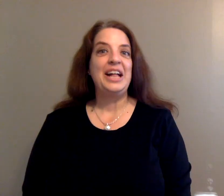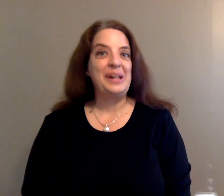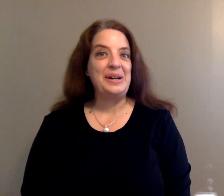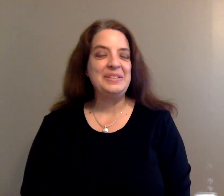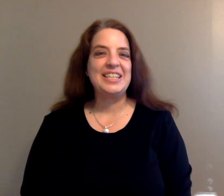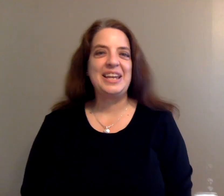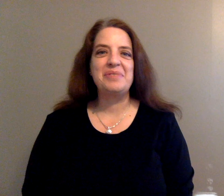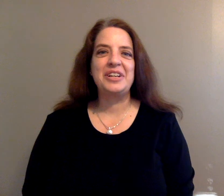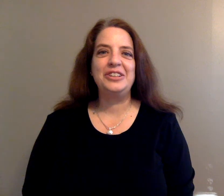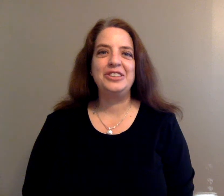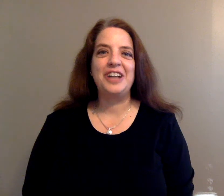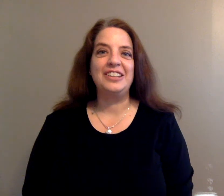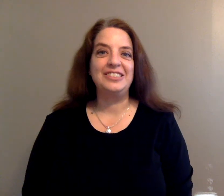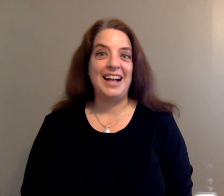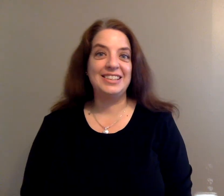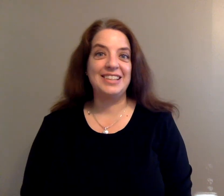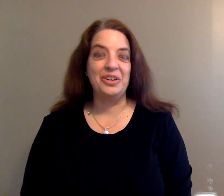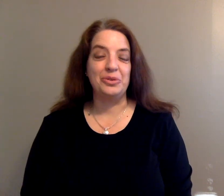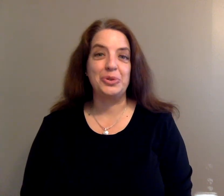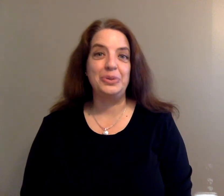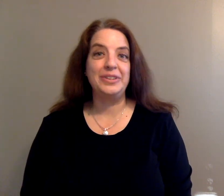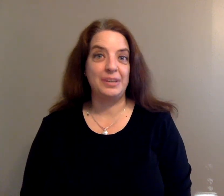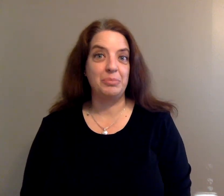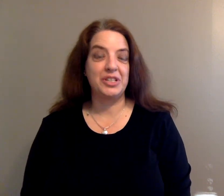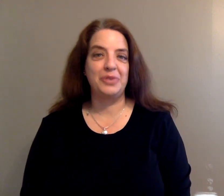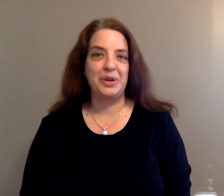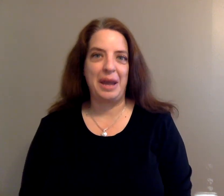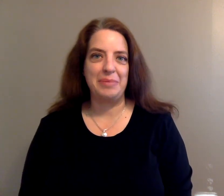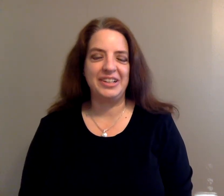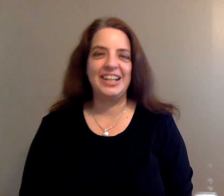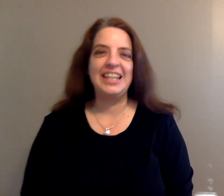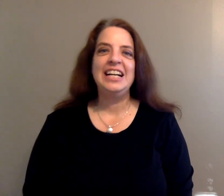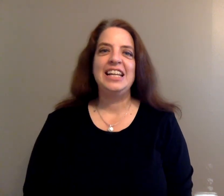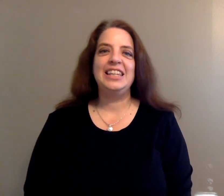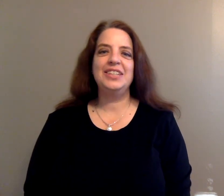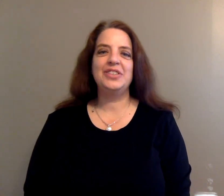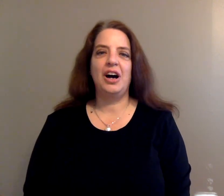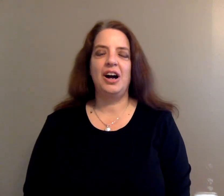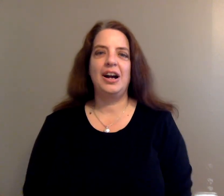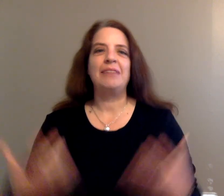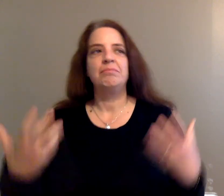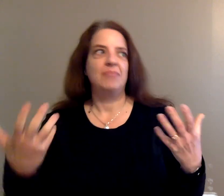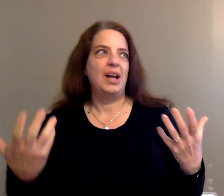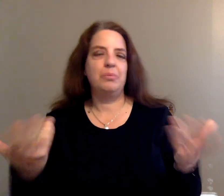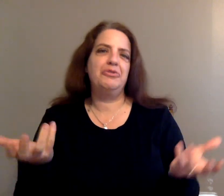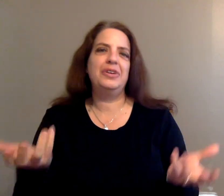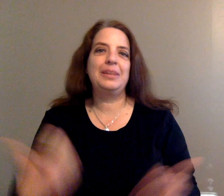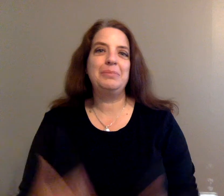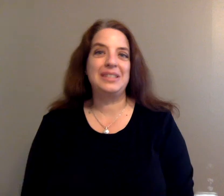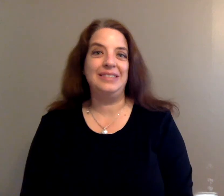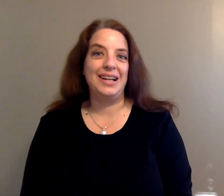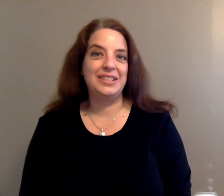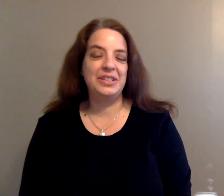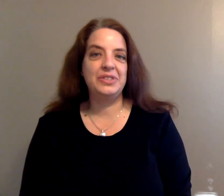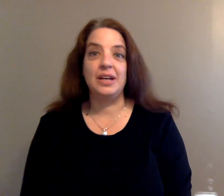Hello, today we're going to learn our last set of school subject vocabulary. These are, I refer to them as electives. Some